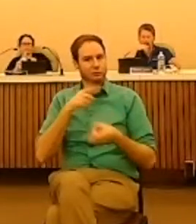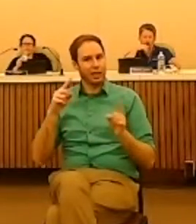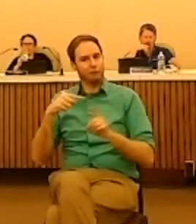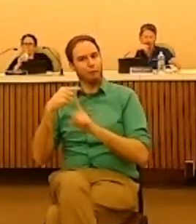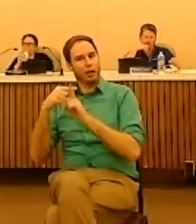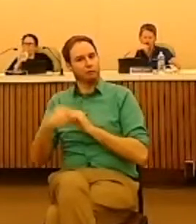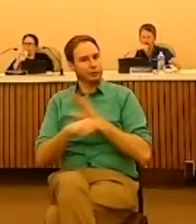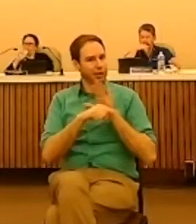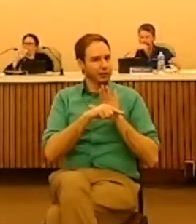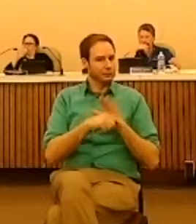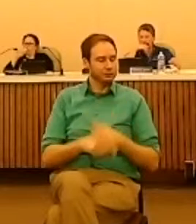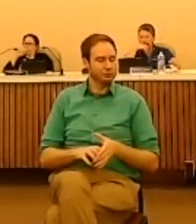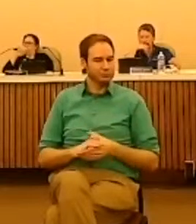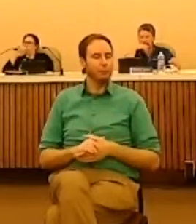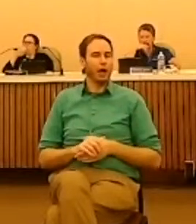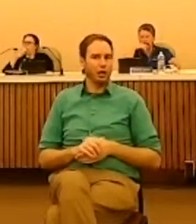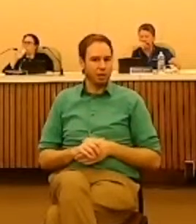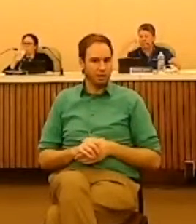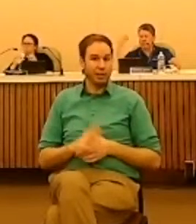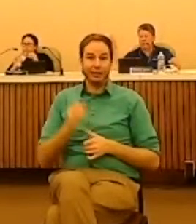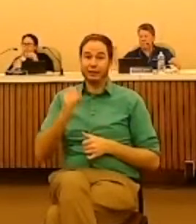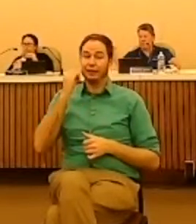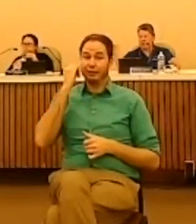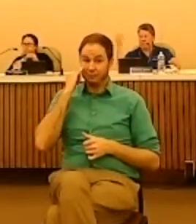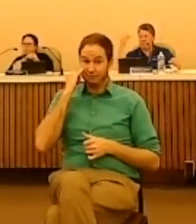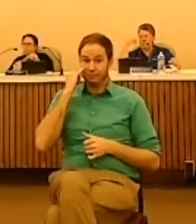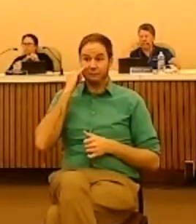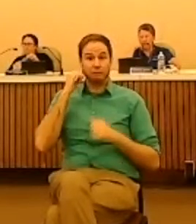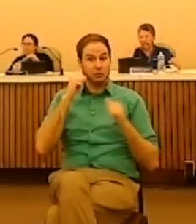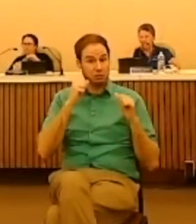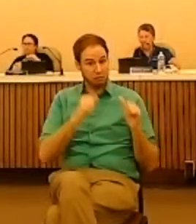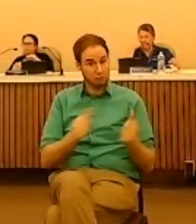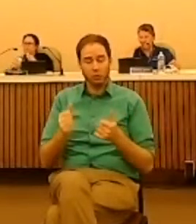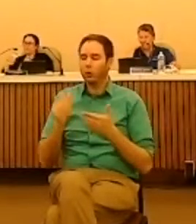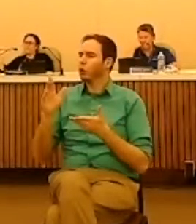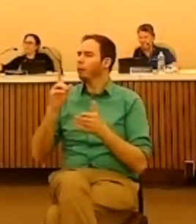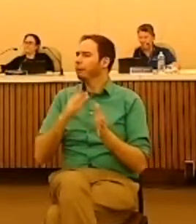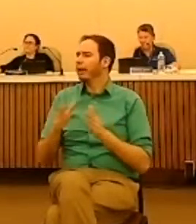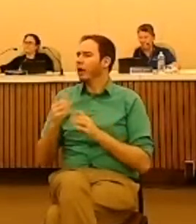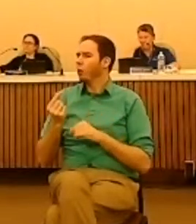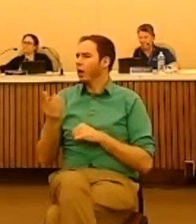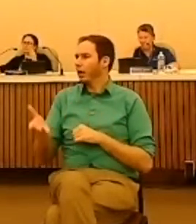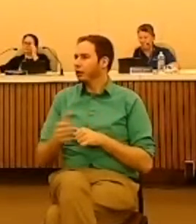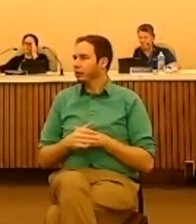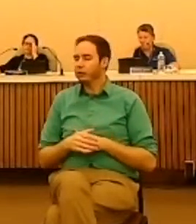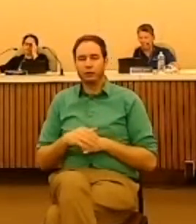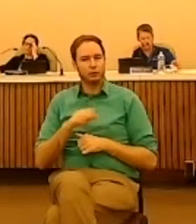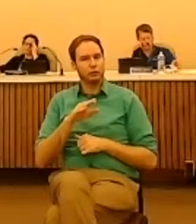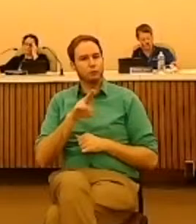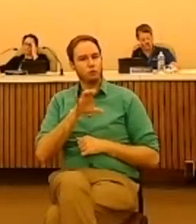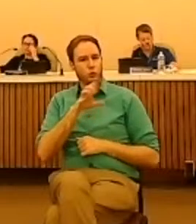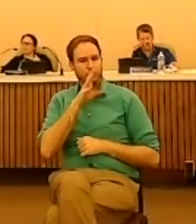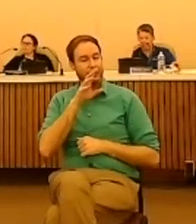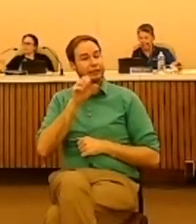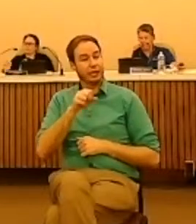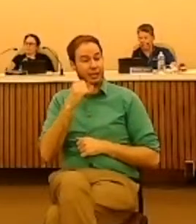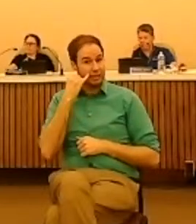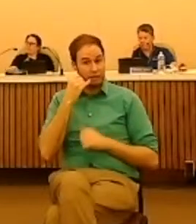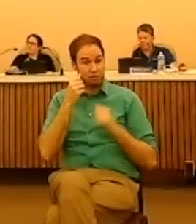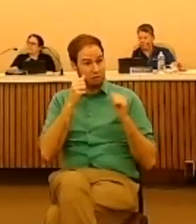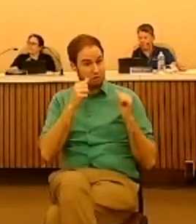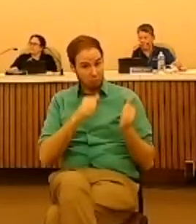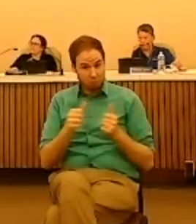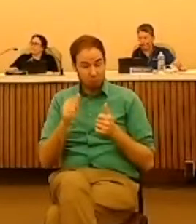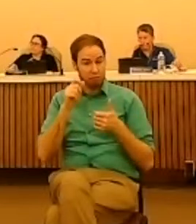declaration. But if all went well, what were you thinking, Bruce? Correct. If all goes well, earthwork